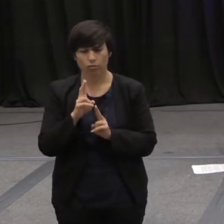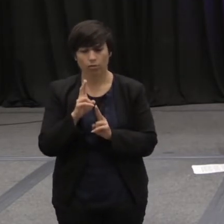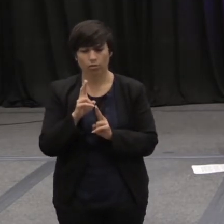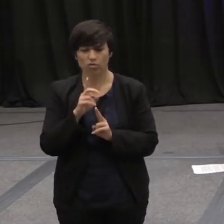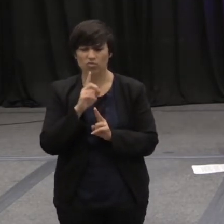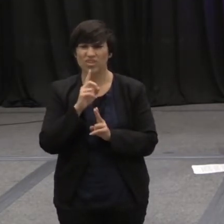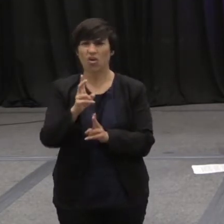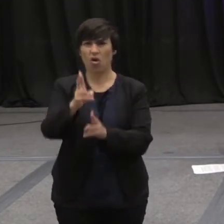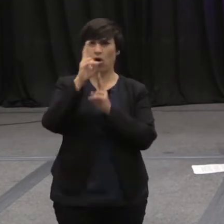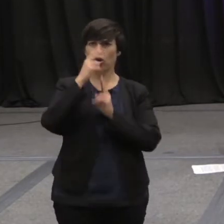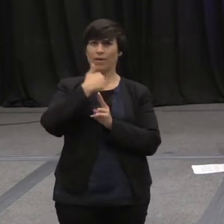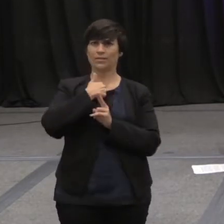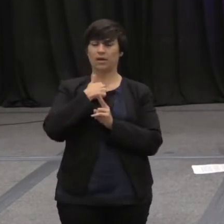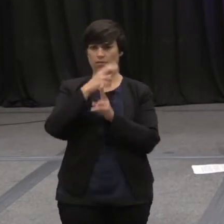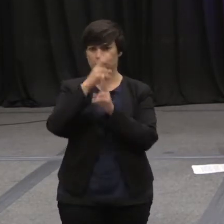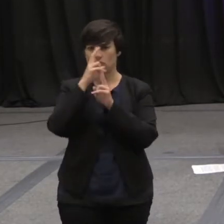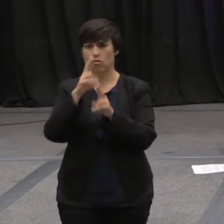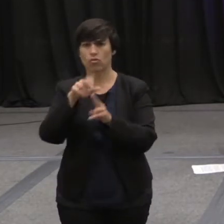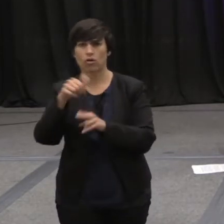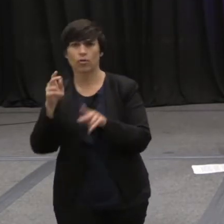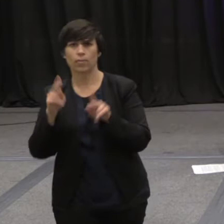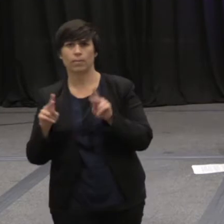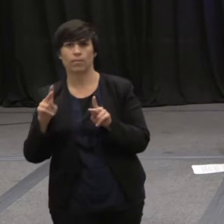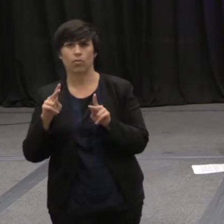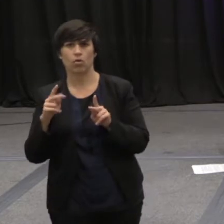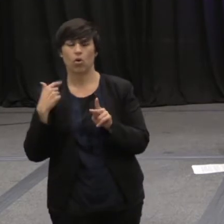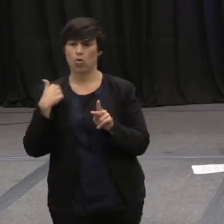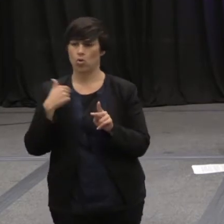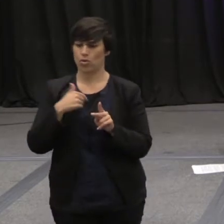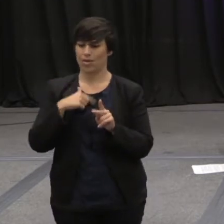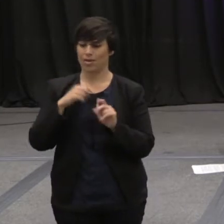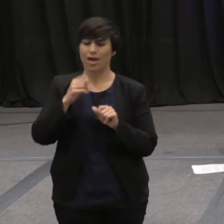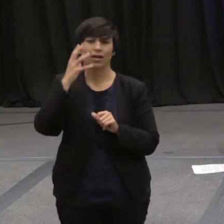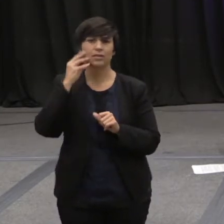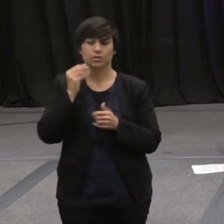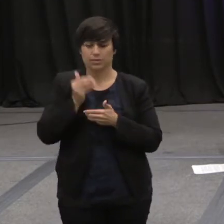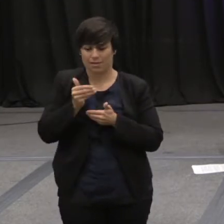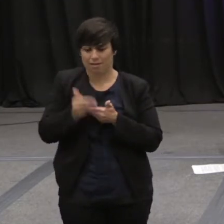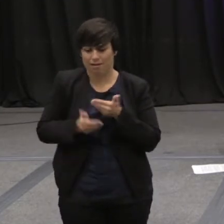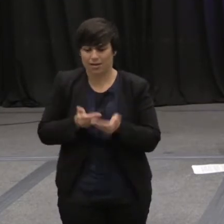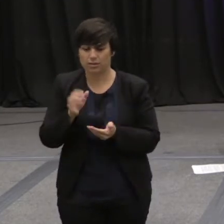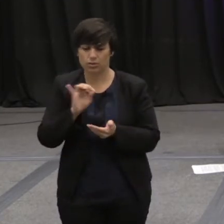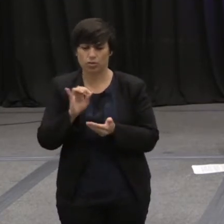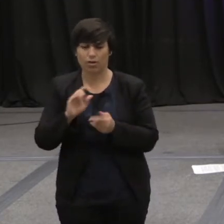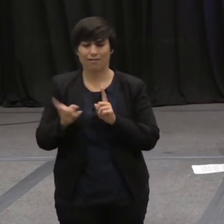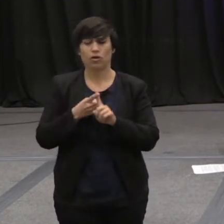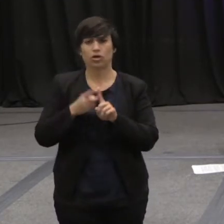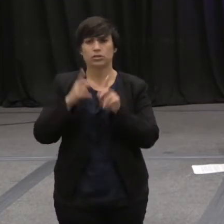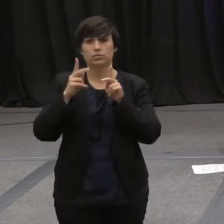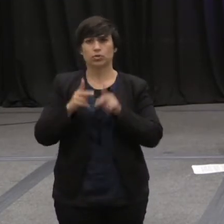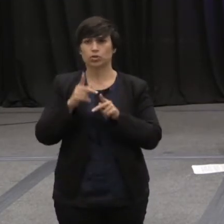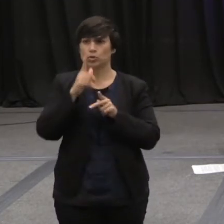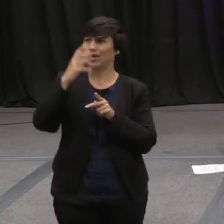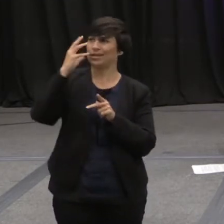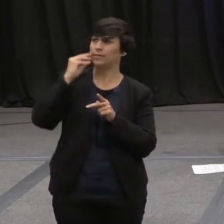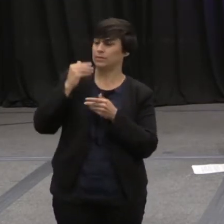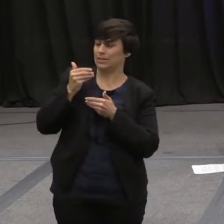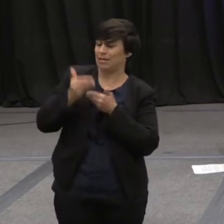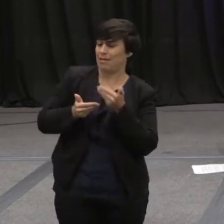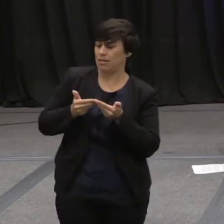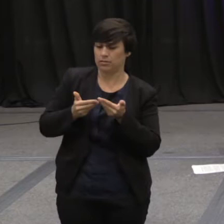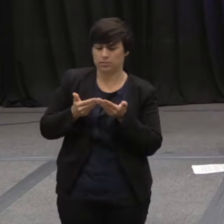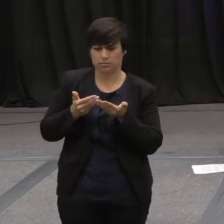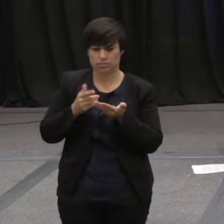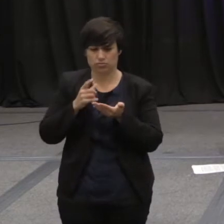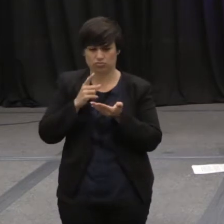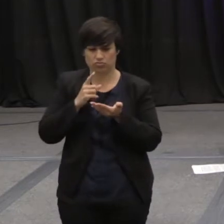well as another person. We get to have kindness too. And the first person who gets to have our kindness, hopefully, is us. I'm still working on that one